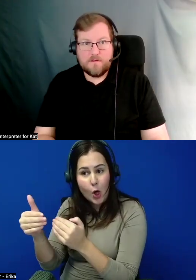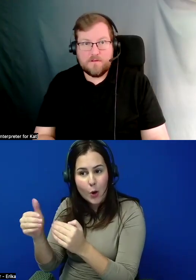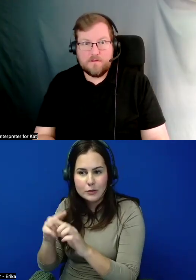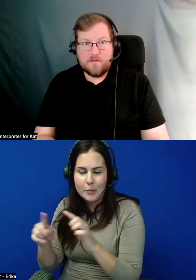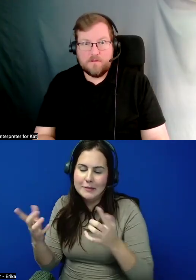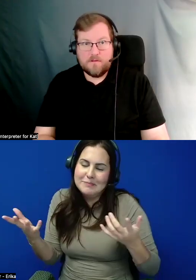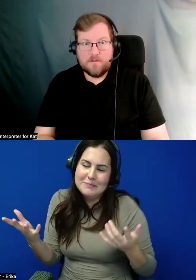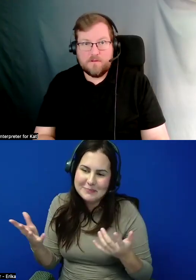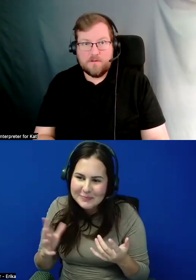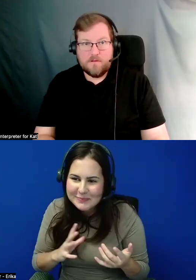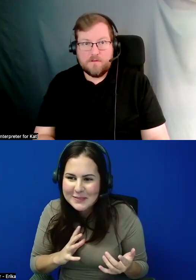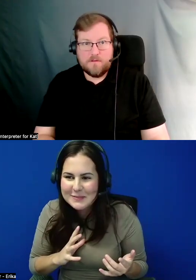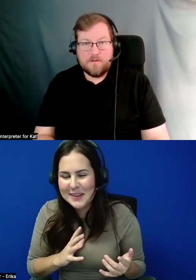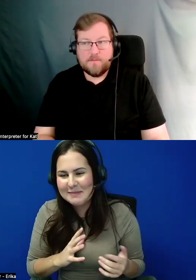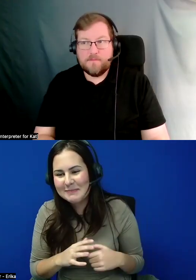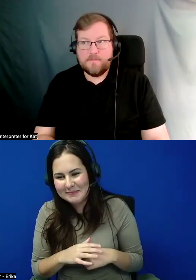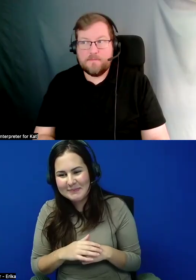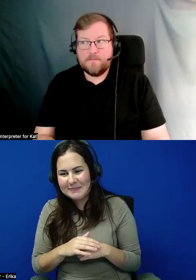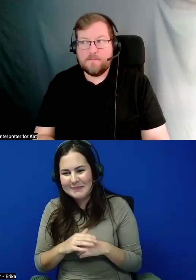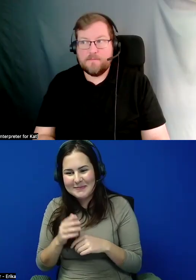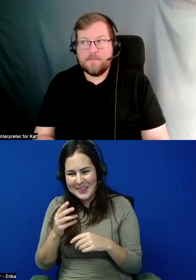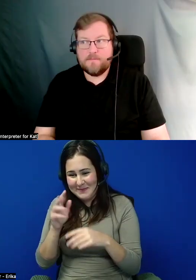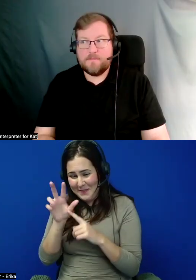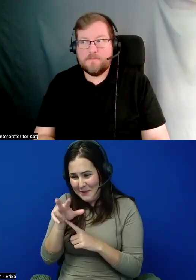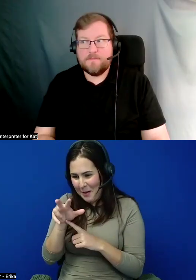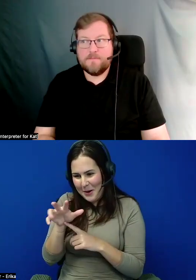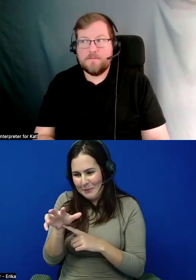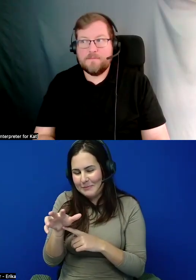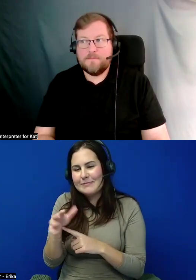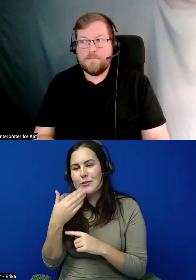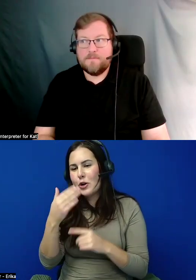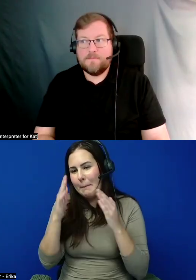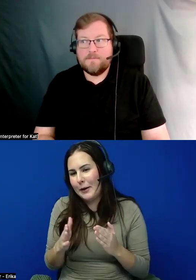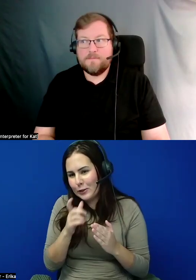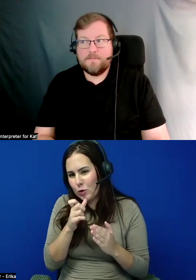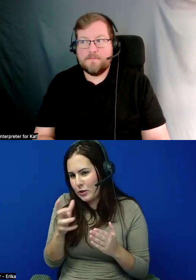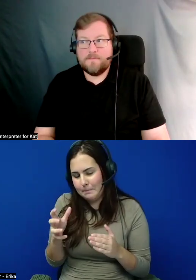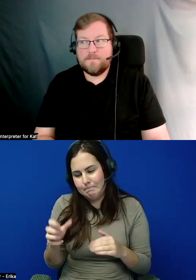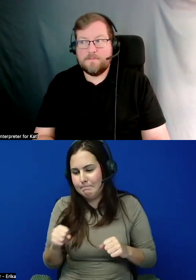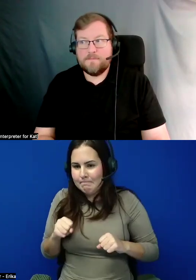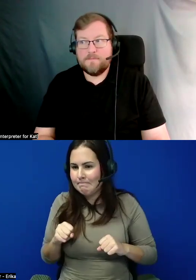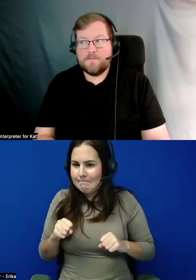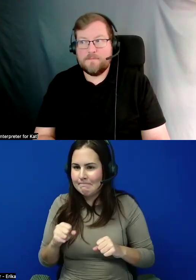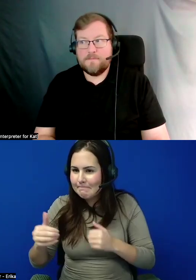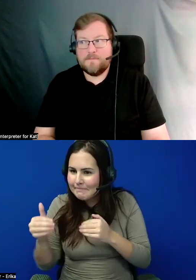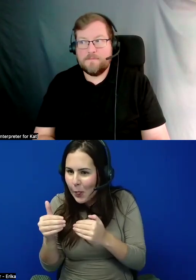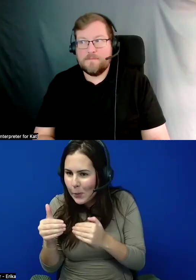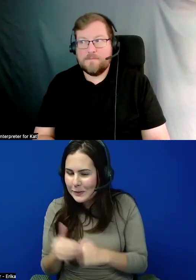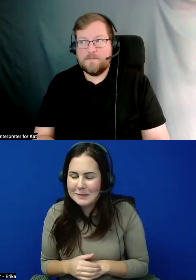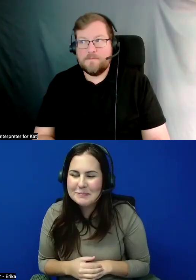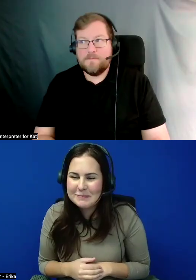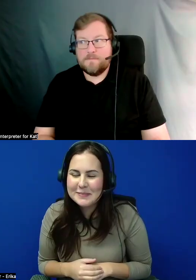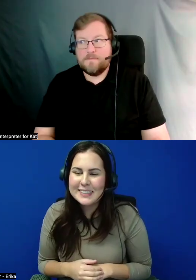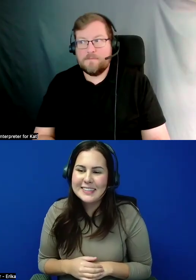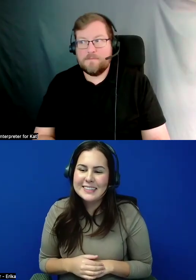Alex, the DP, is brave, and it was like the camera was between me and it. Um, But yeah, we tried